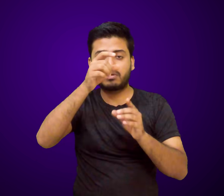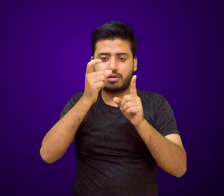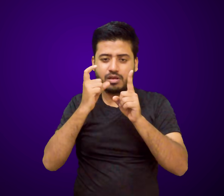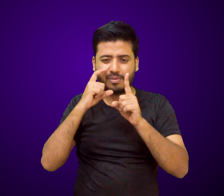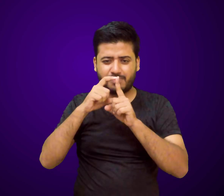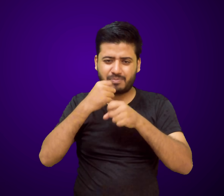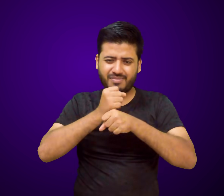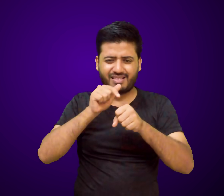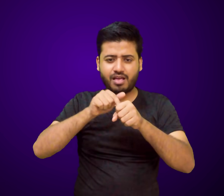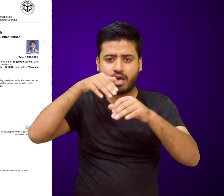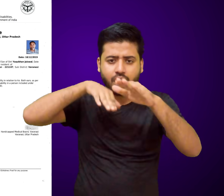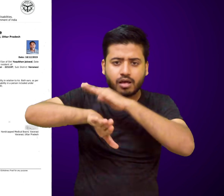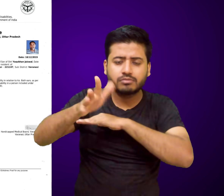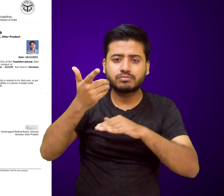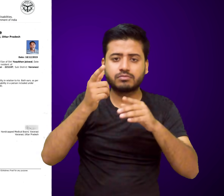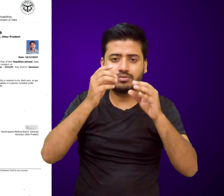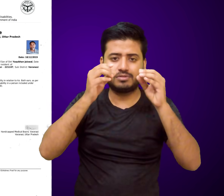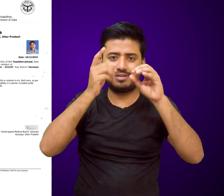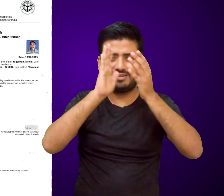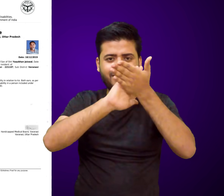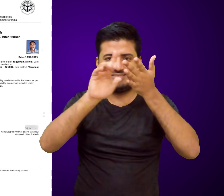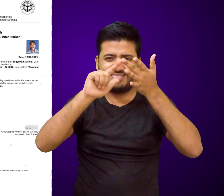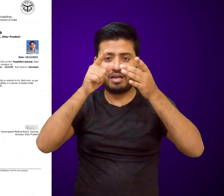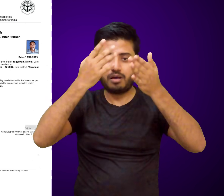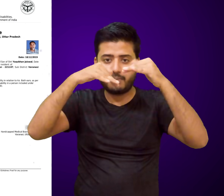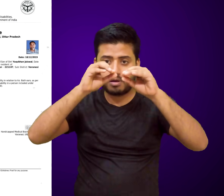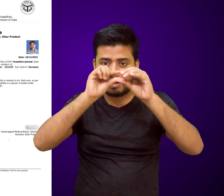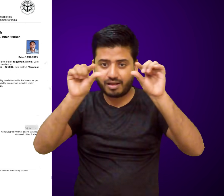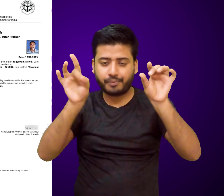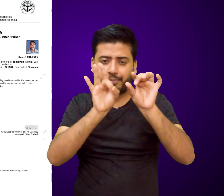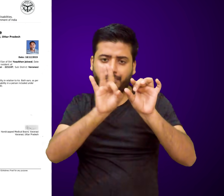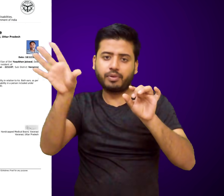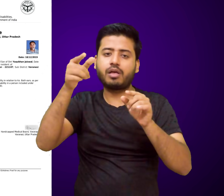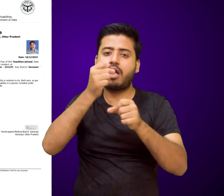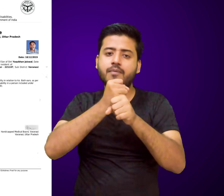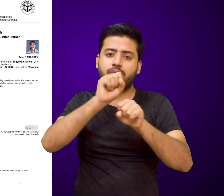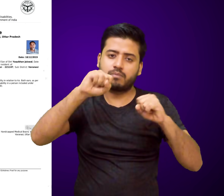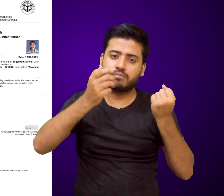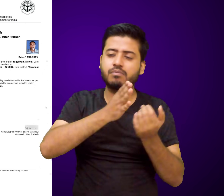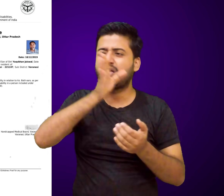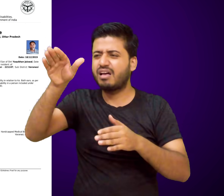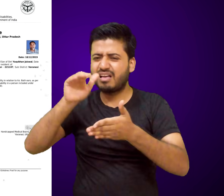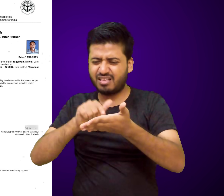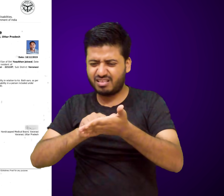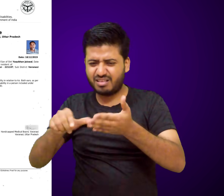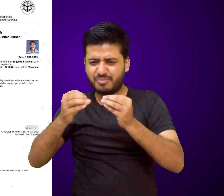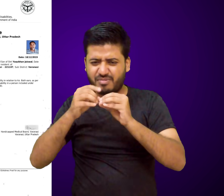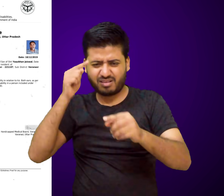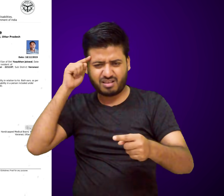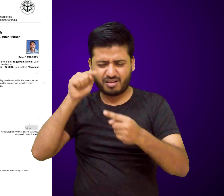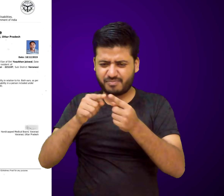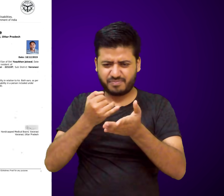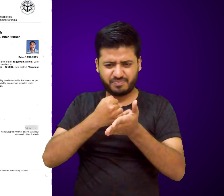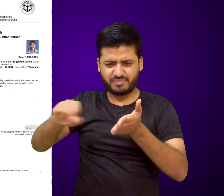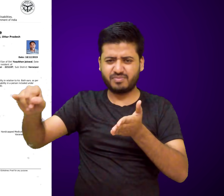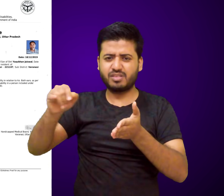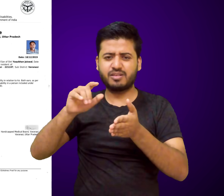to treatment. Application process. Secure a certificate in the prescribed format from a recognized hospital or